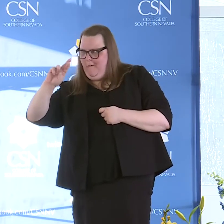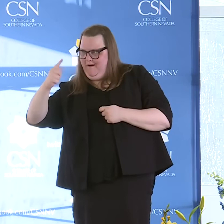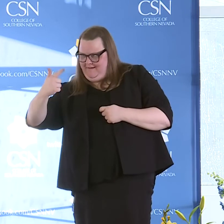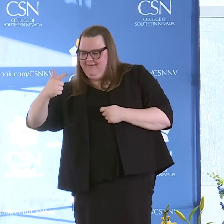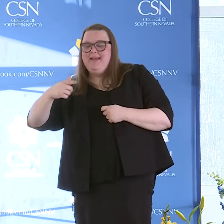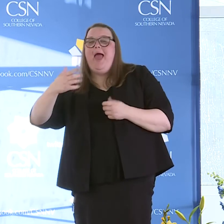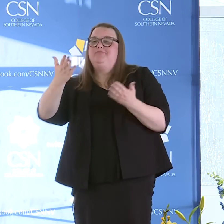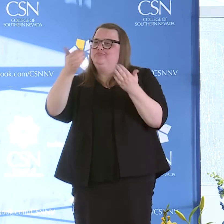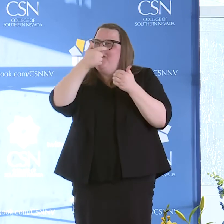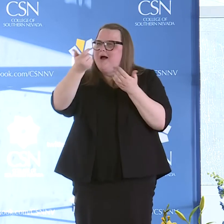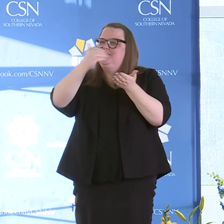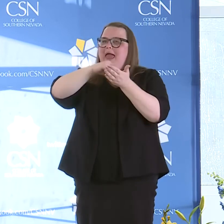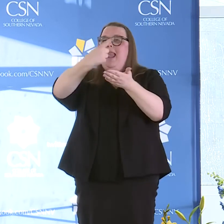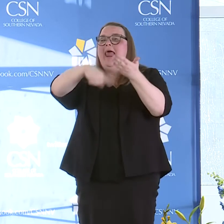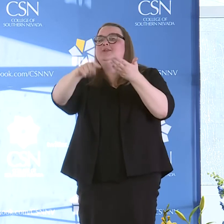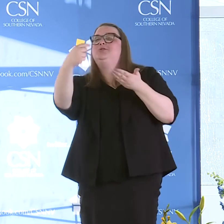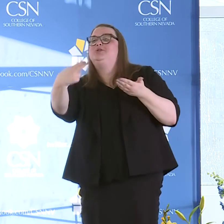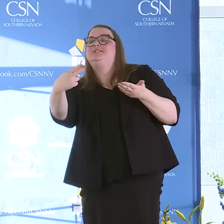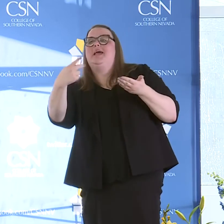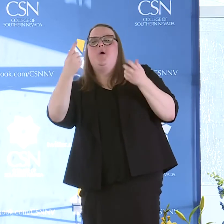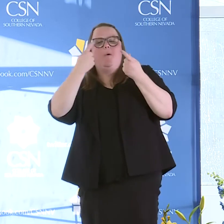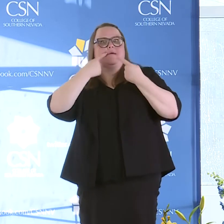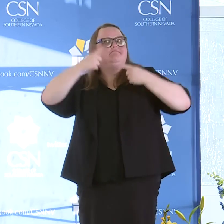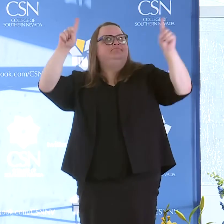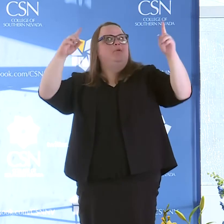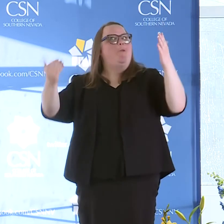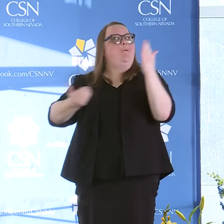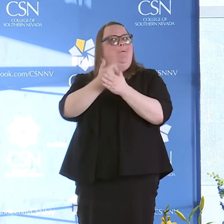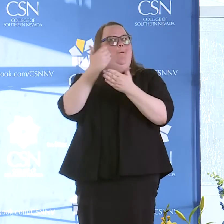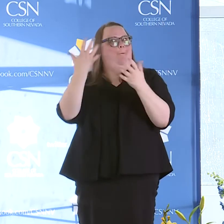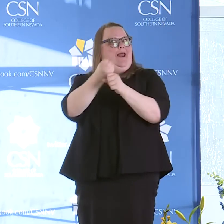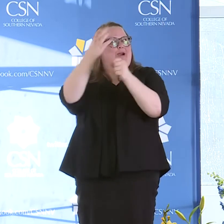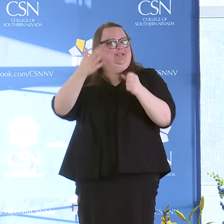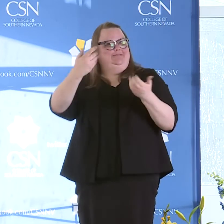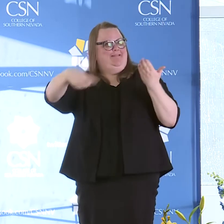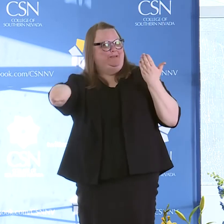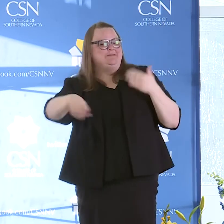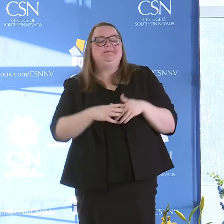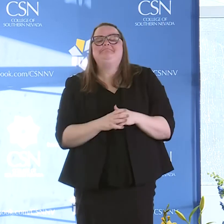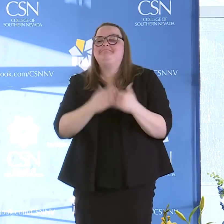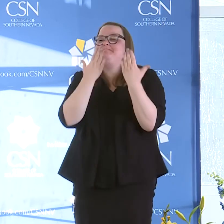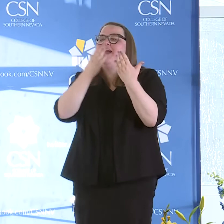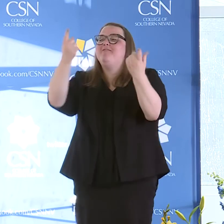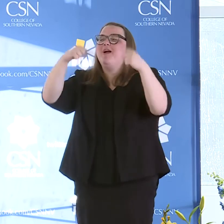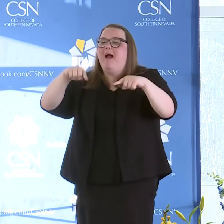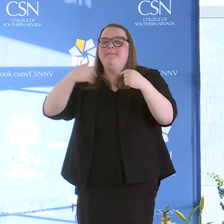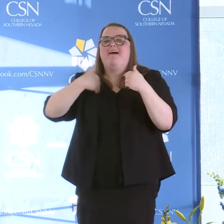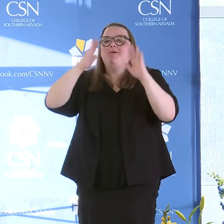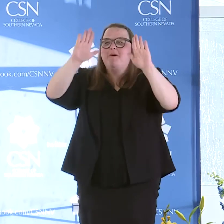reveal more big winners live. Thank you guys for coming. Thank you. Have